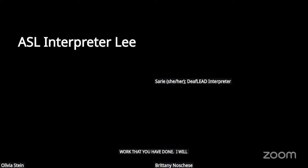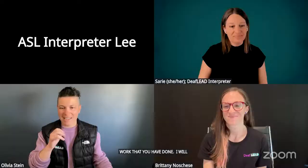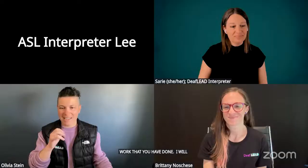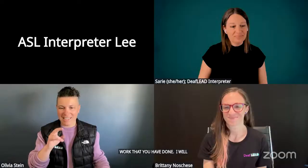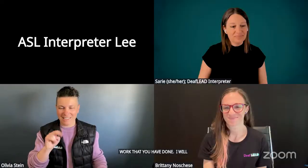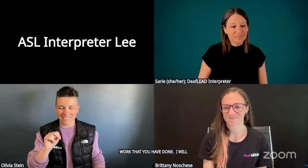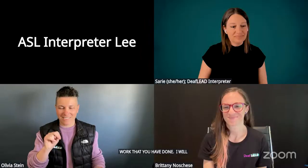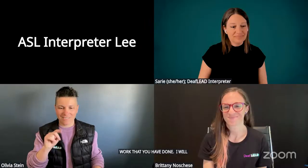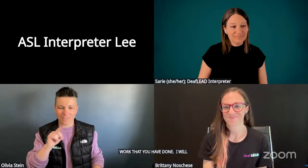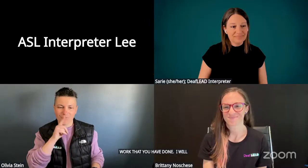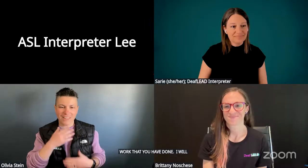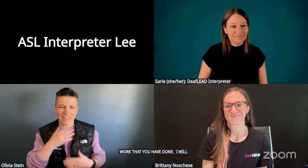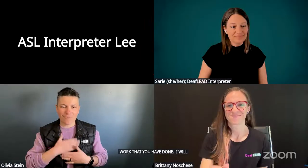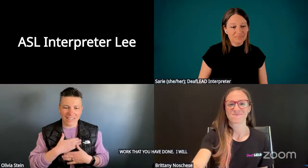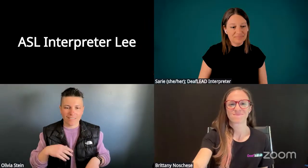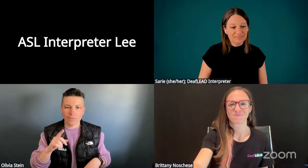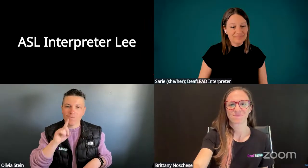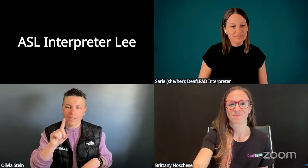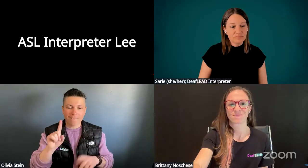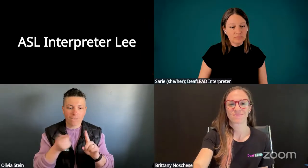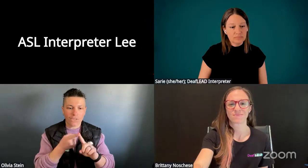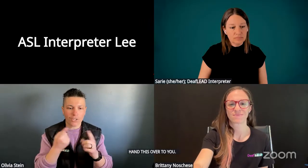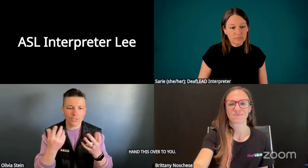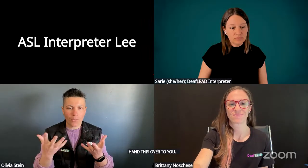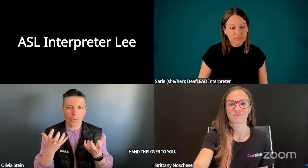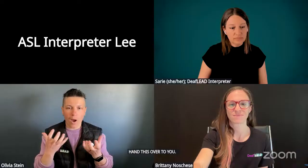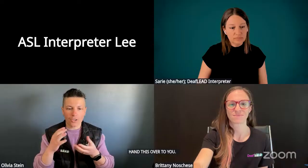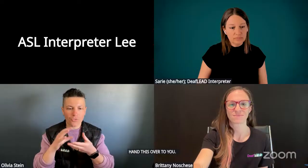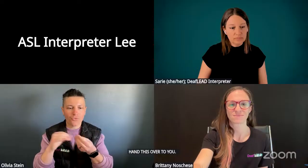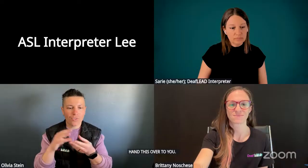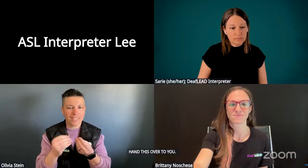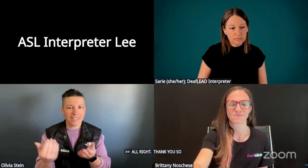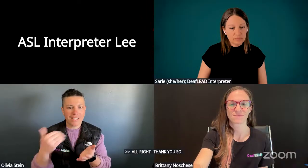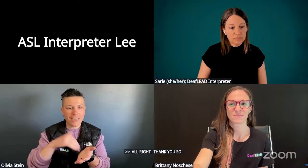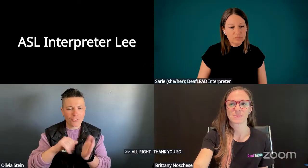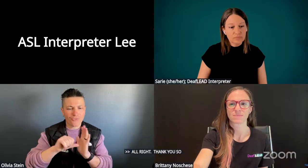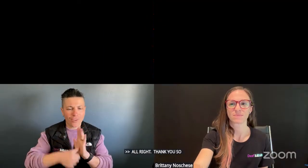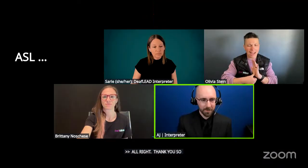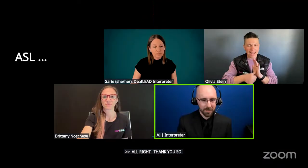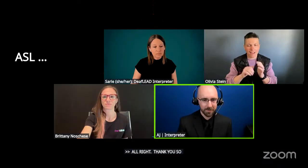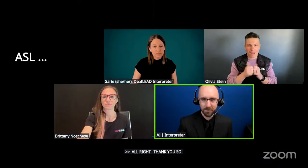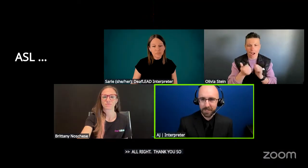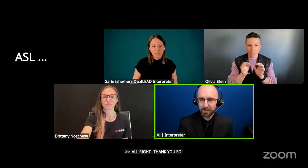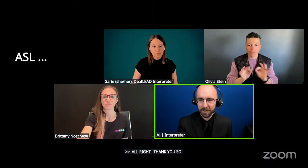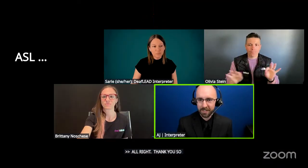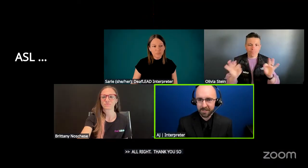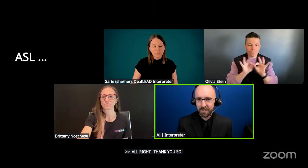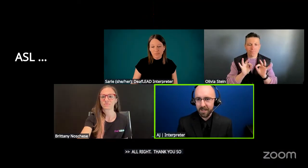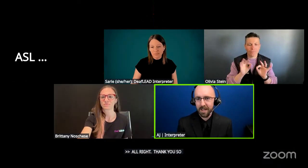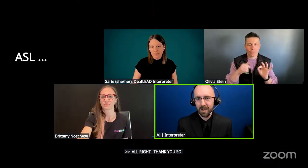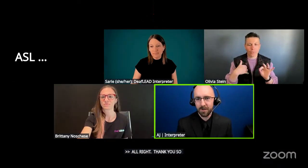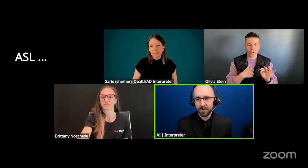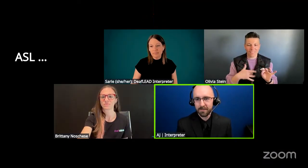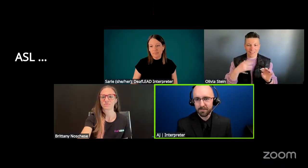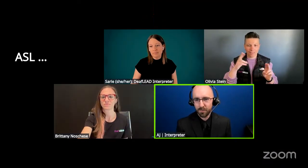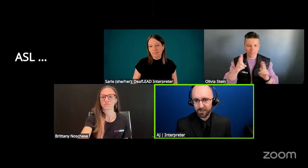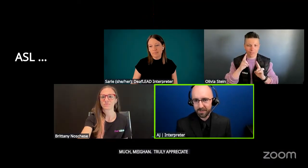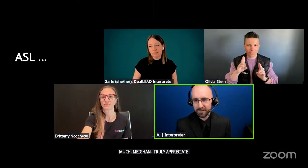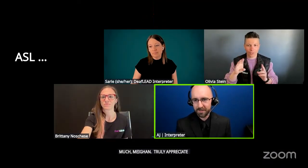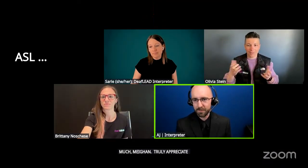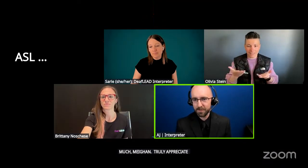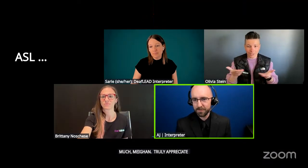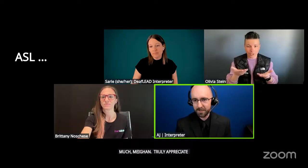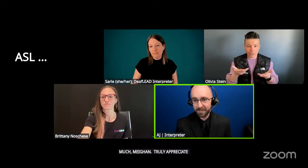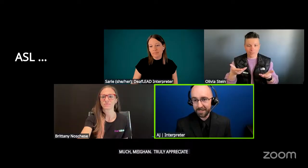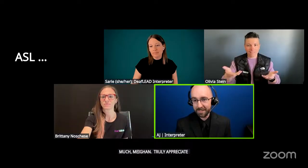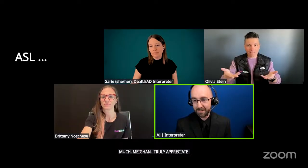All right. Thank you so much, Megan. Truly appreciate that. Really, first thing, I just wanted to reiterate how